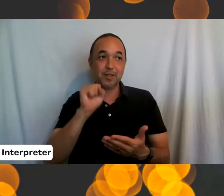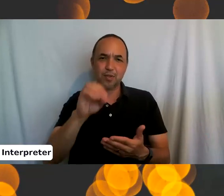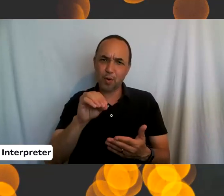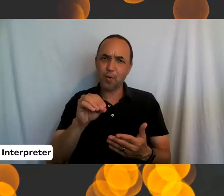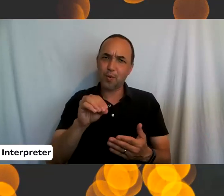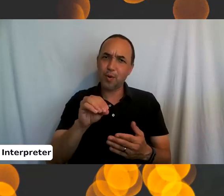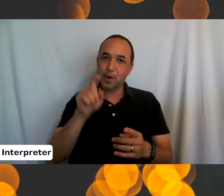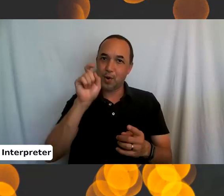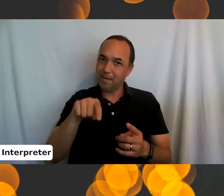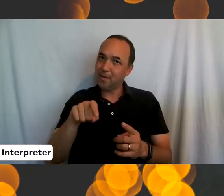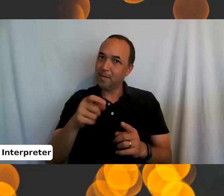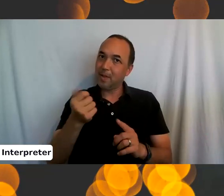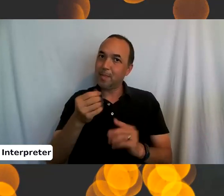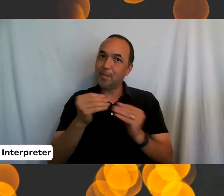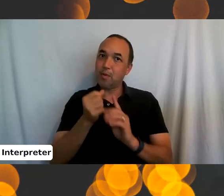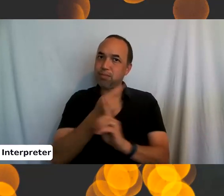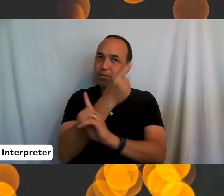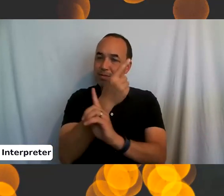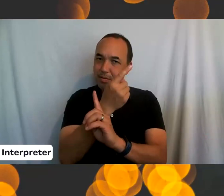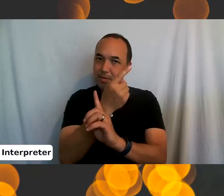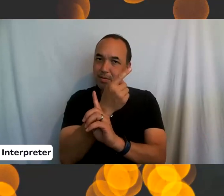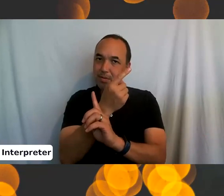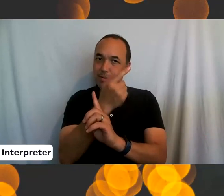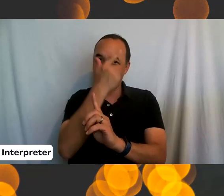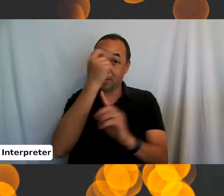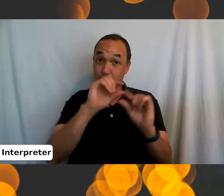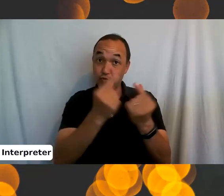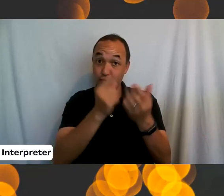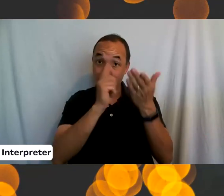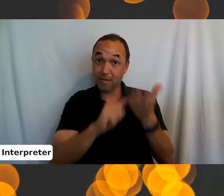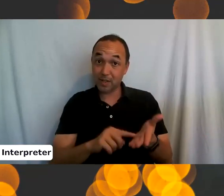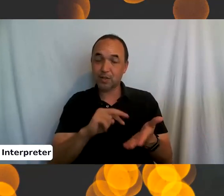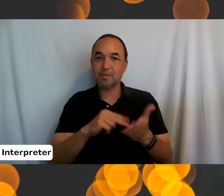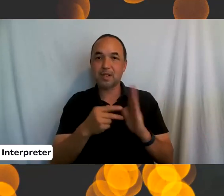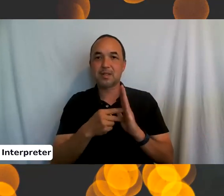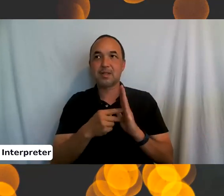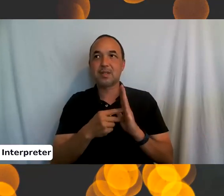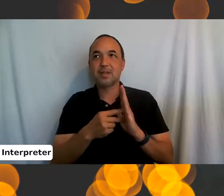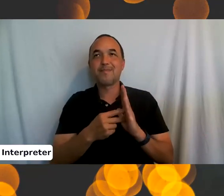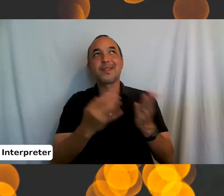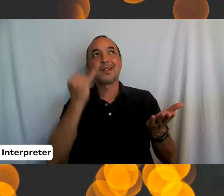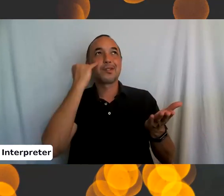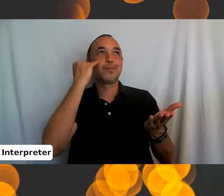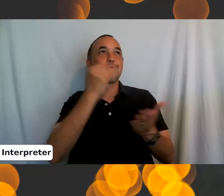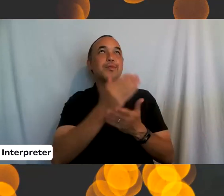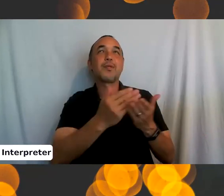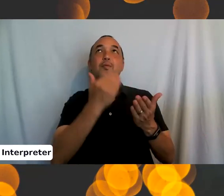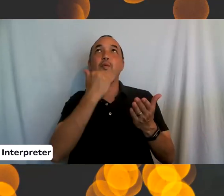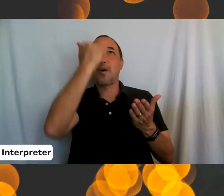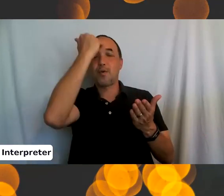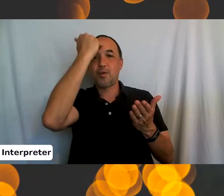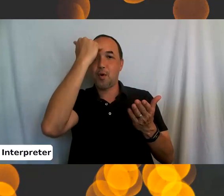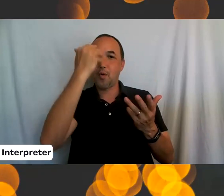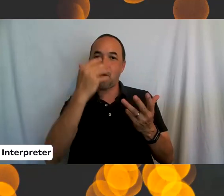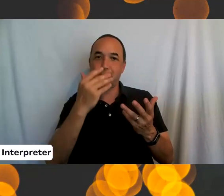group investigations, you are probably asking, like, if there's some sort of well-known tragedy, you do run